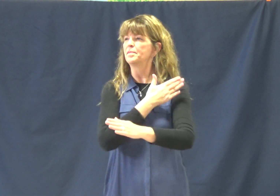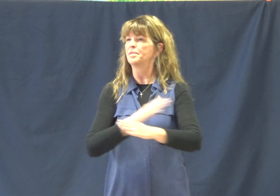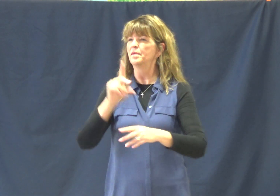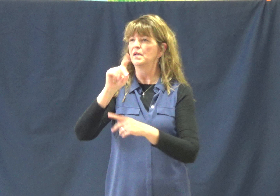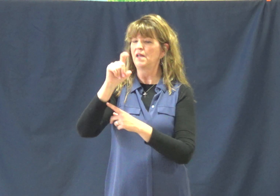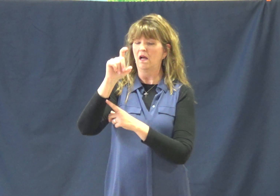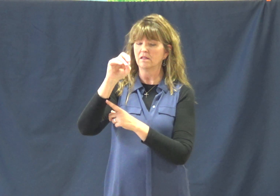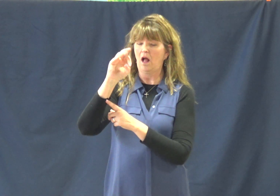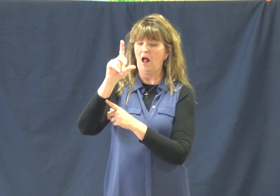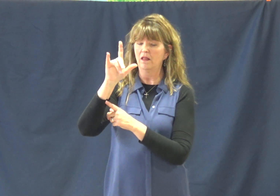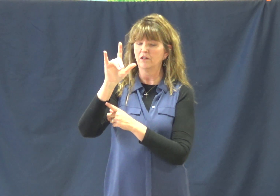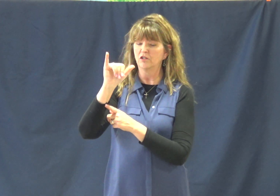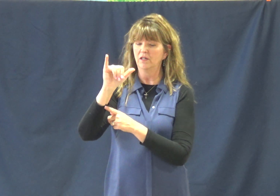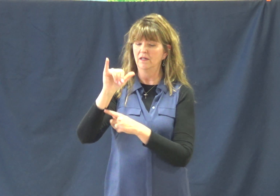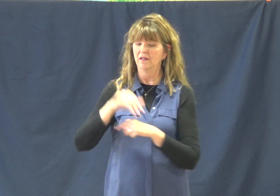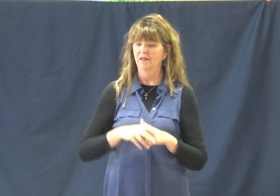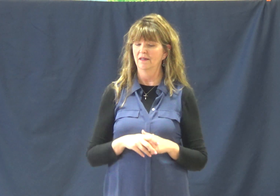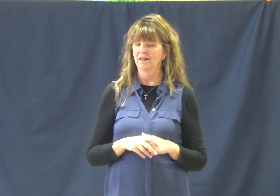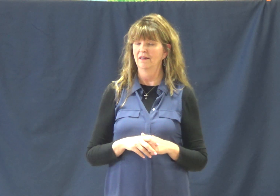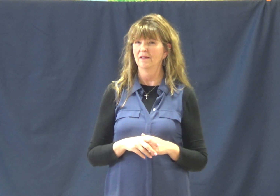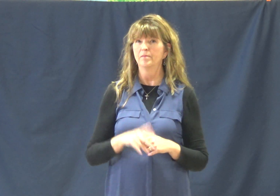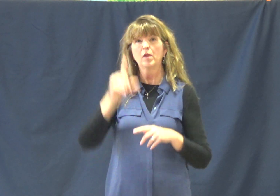But they would, the doxology